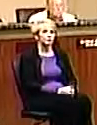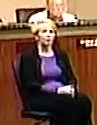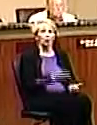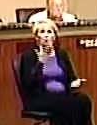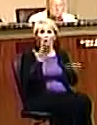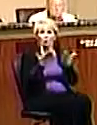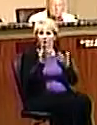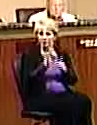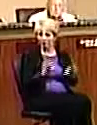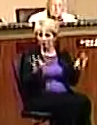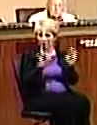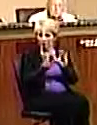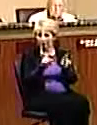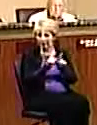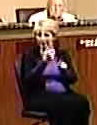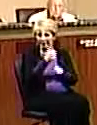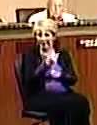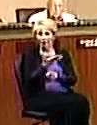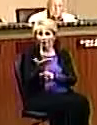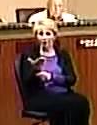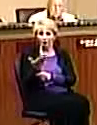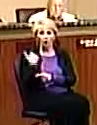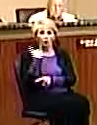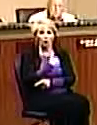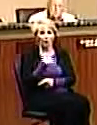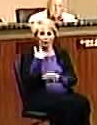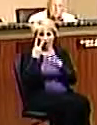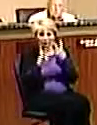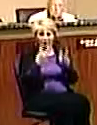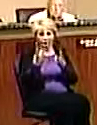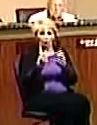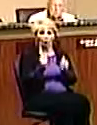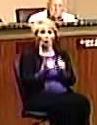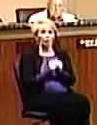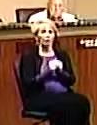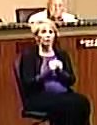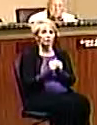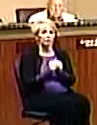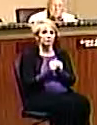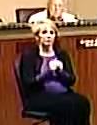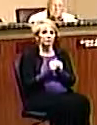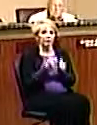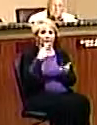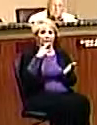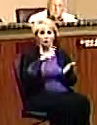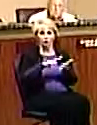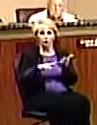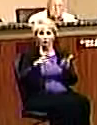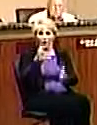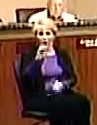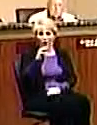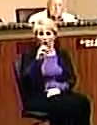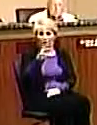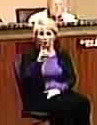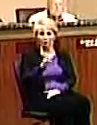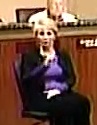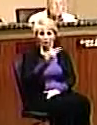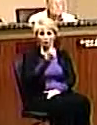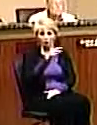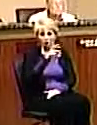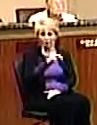Probably about as important as anything, we had a visit today with our Secretary of Commerce, Sharon